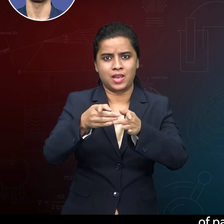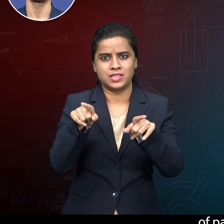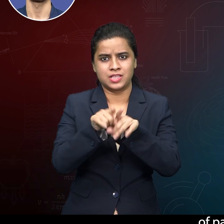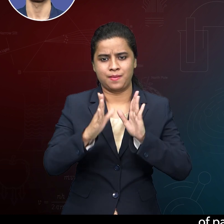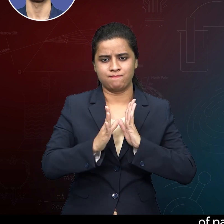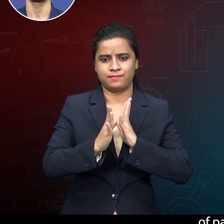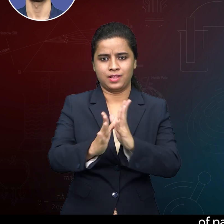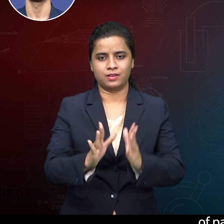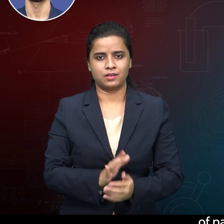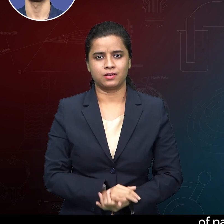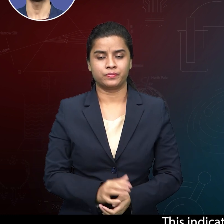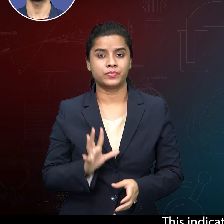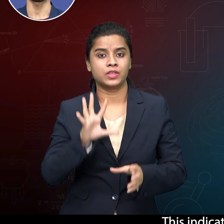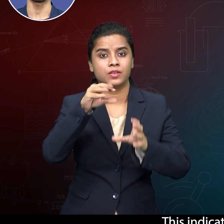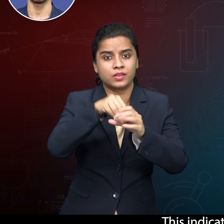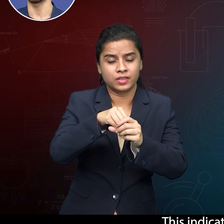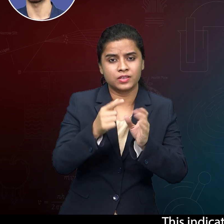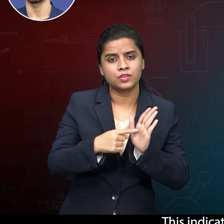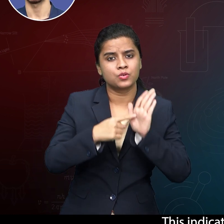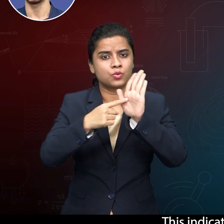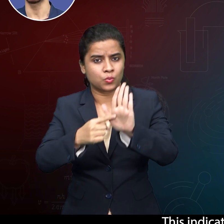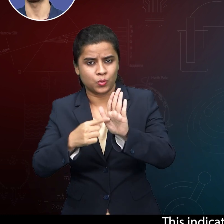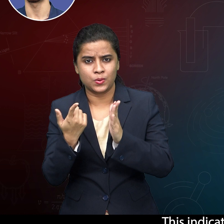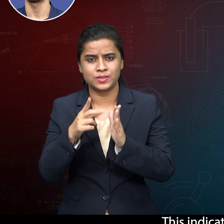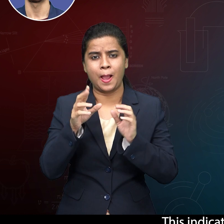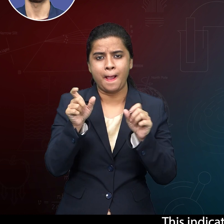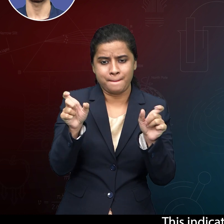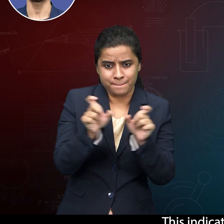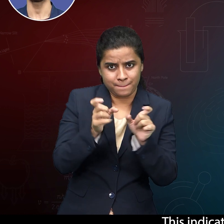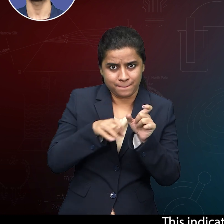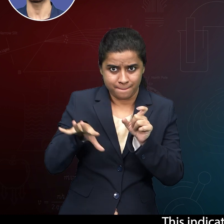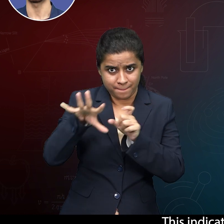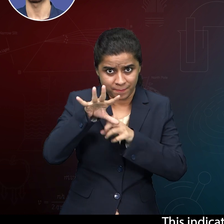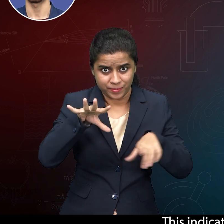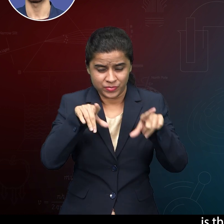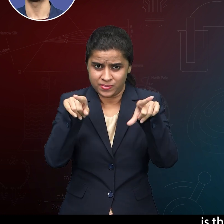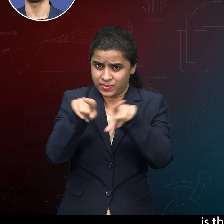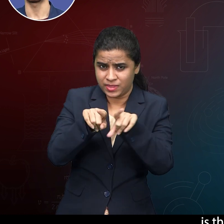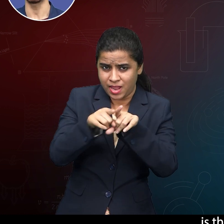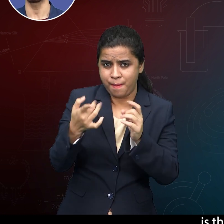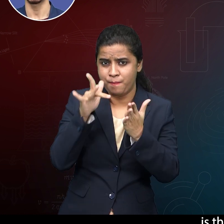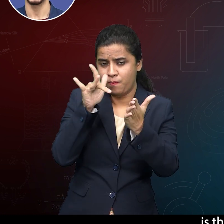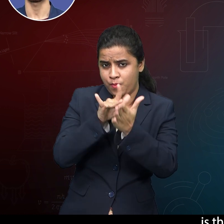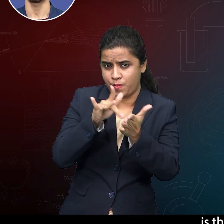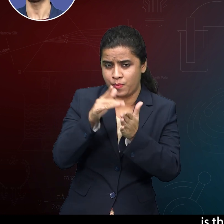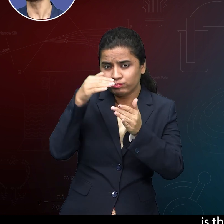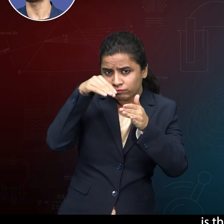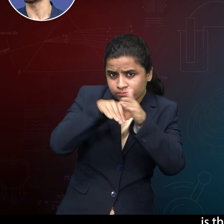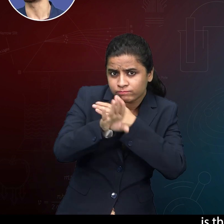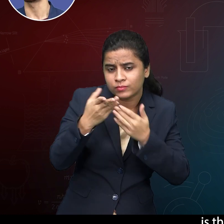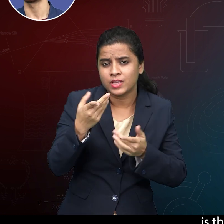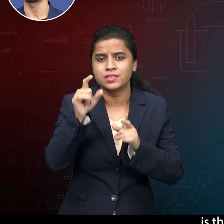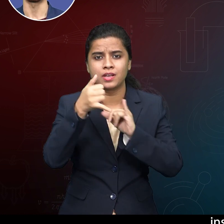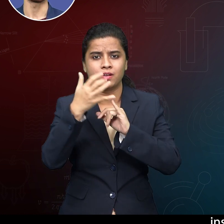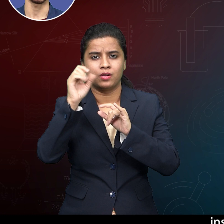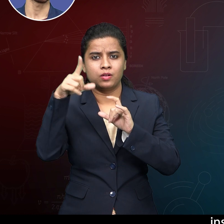lines. This indicates that the magnetic field is the same at all